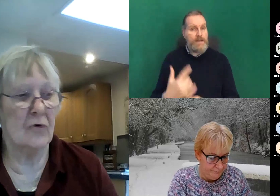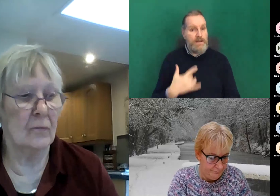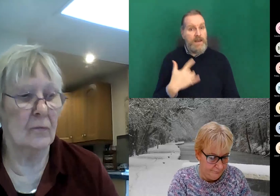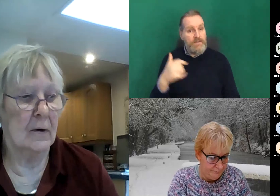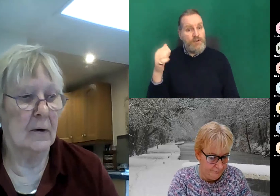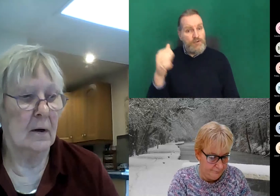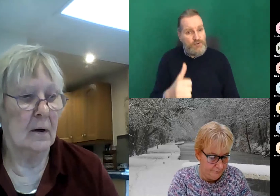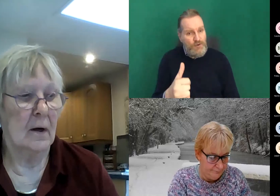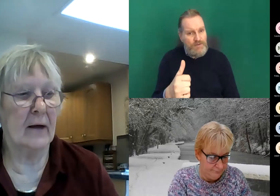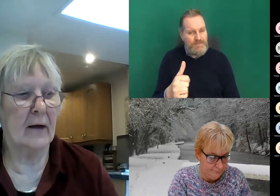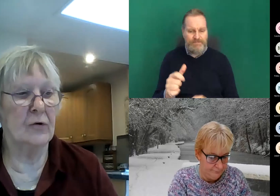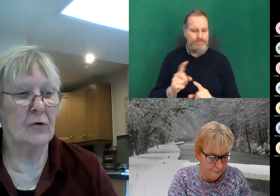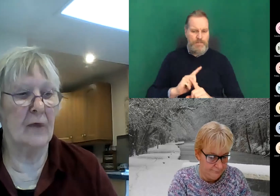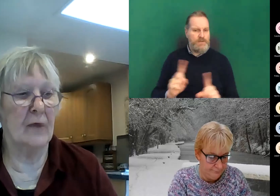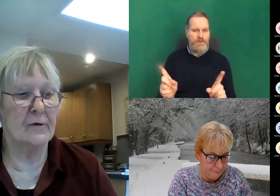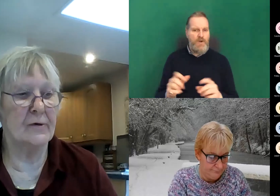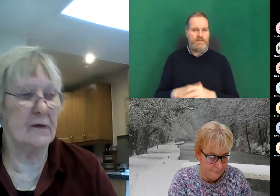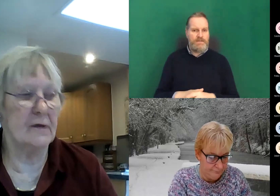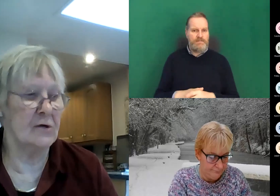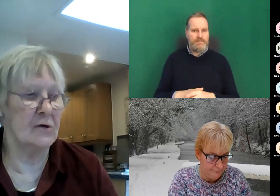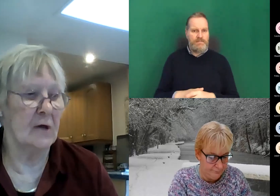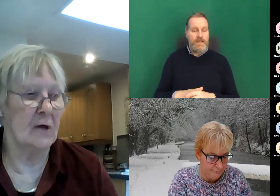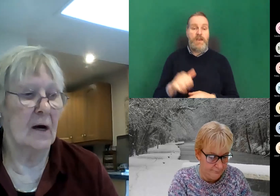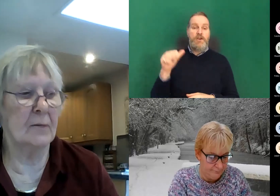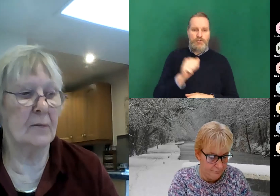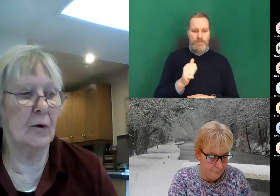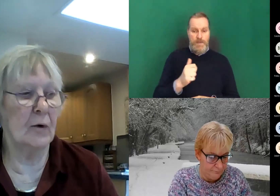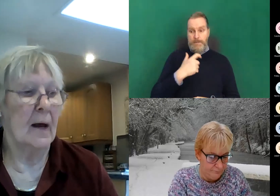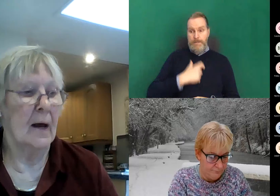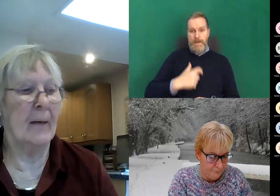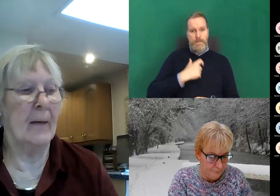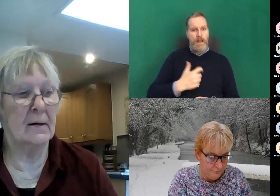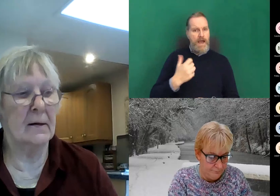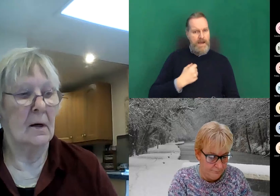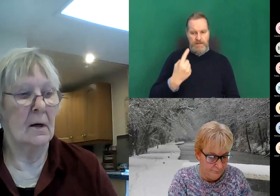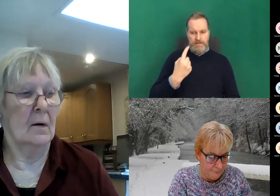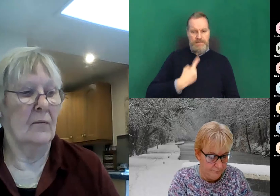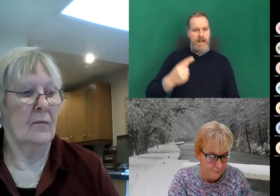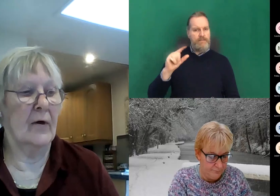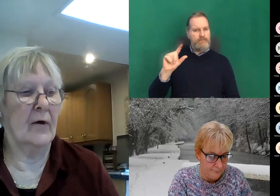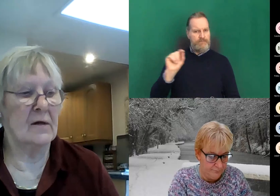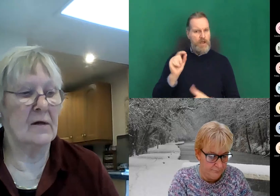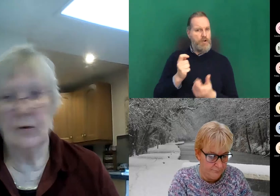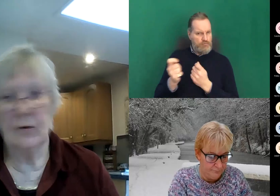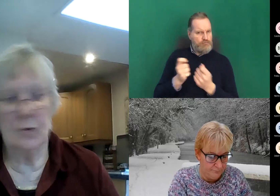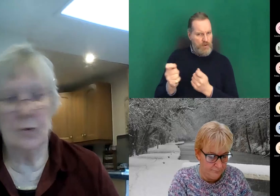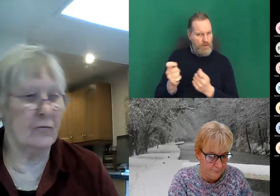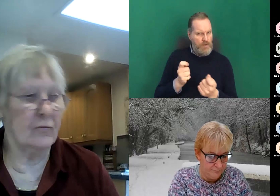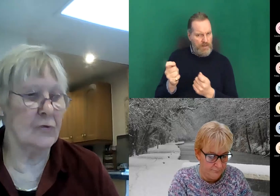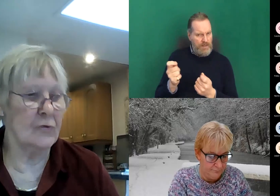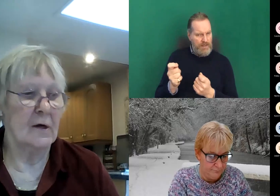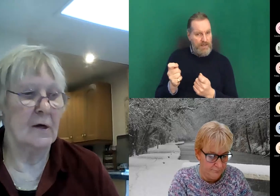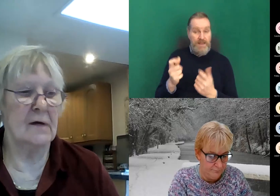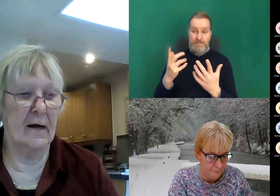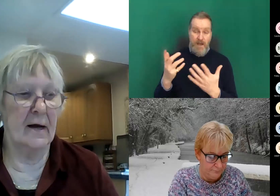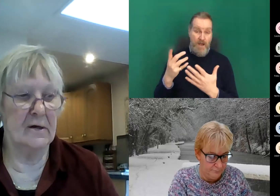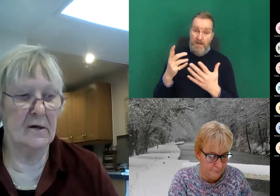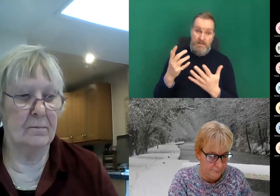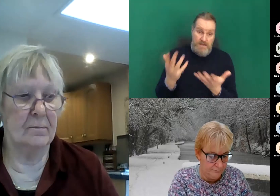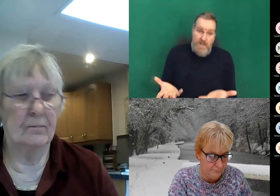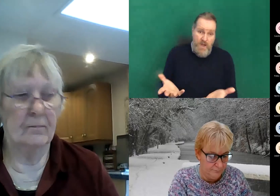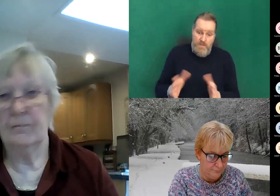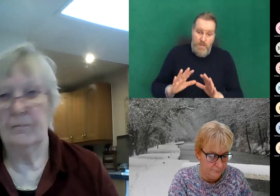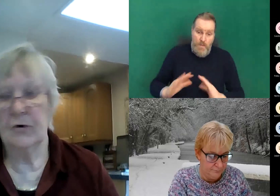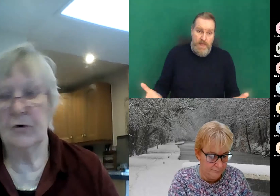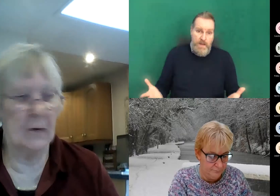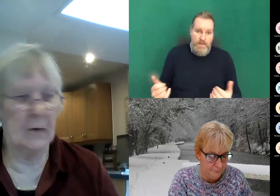direct control. Lack of user representation and a poorly paid, very exploited workforce is likely